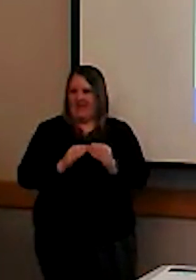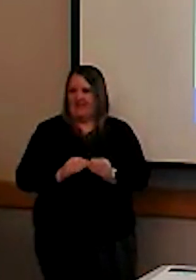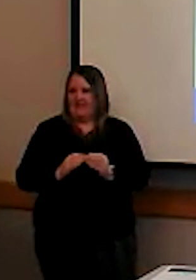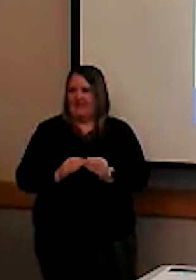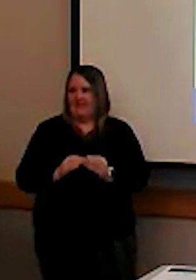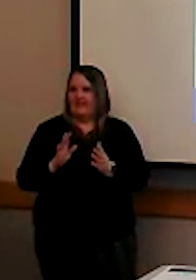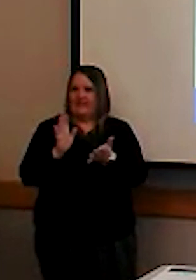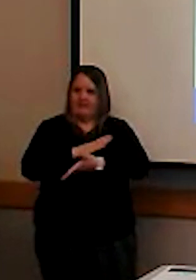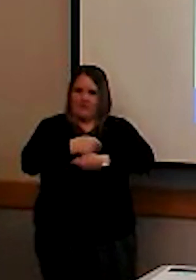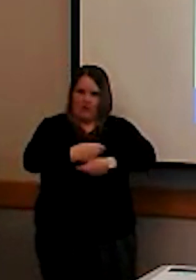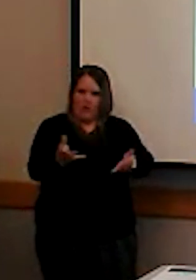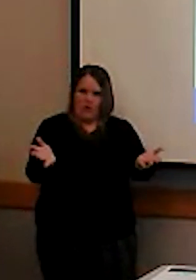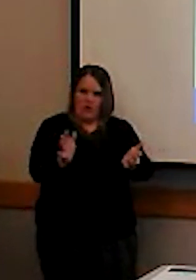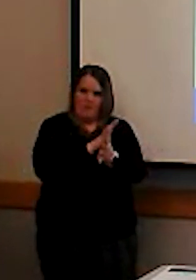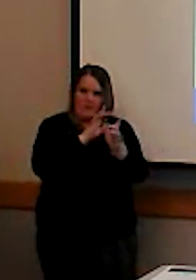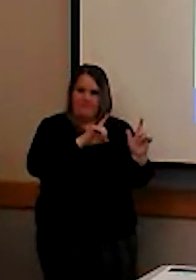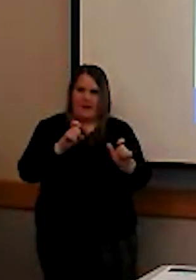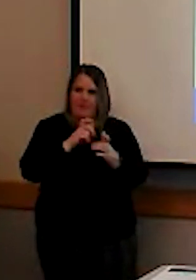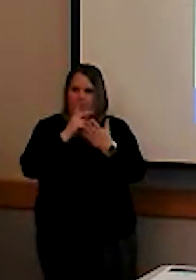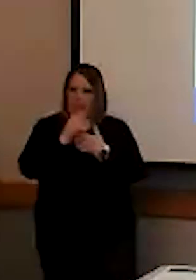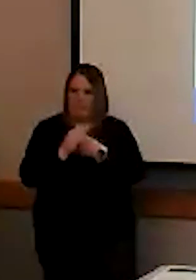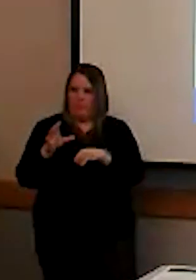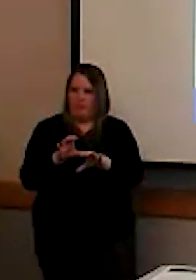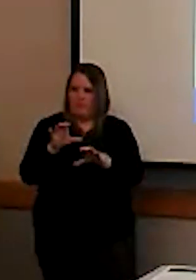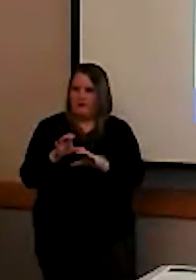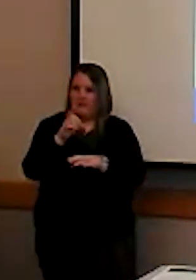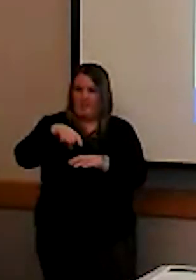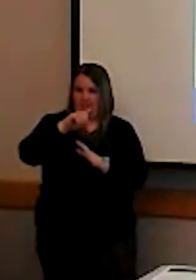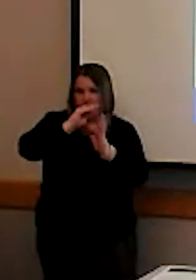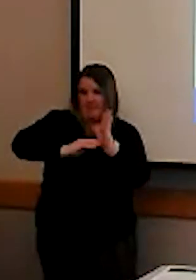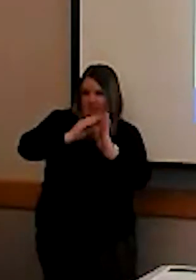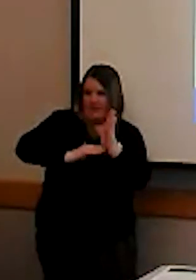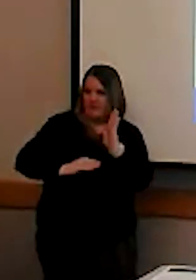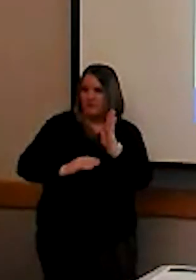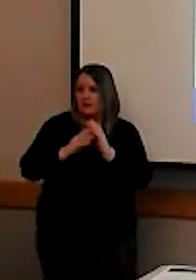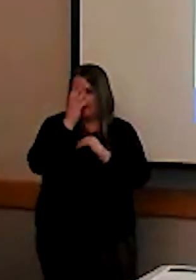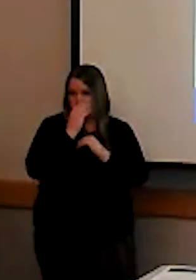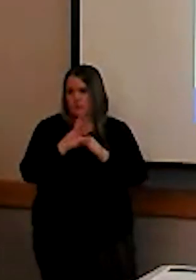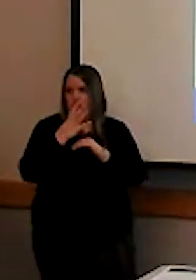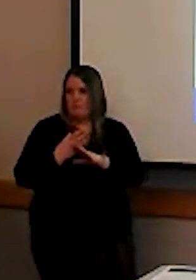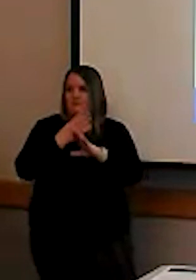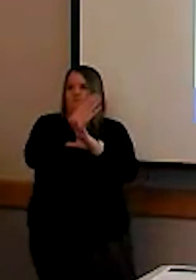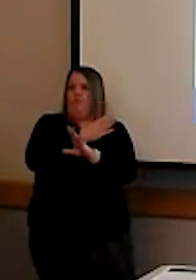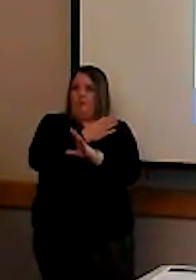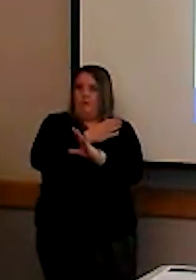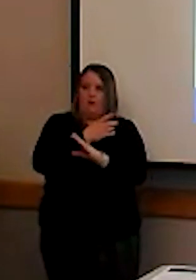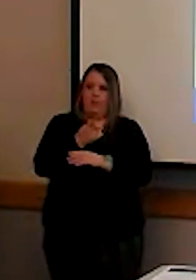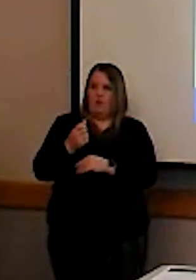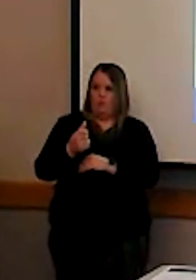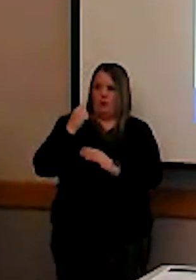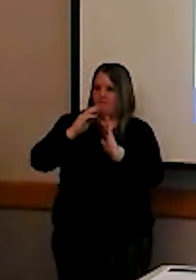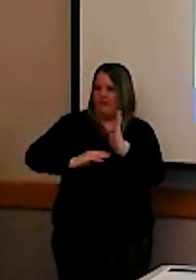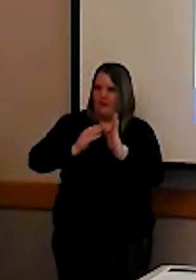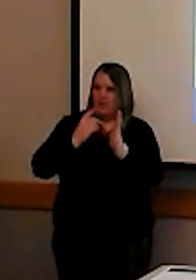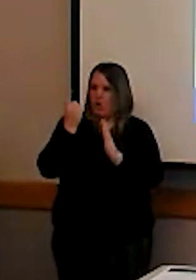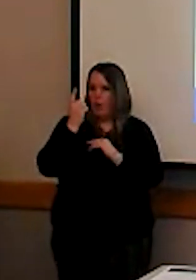So here's just a copy of a pilot program that we're doing on having them fill out. And I'll tell you, before, they would not fill it out.